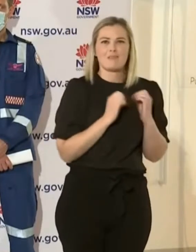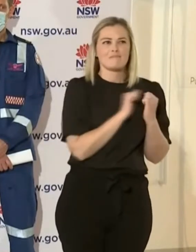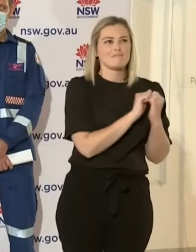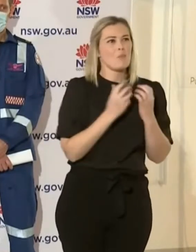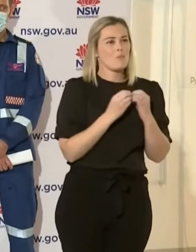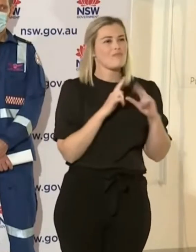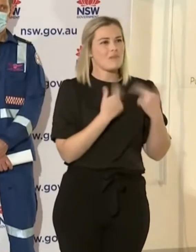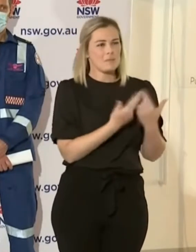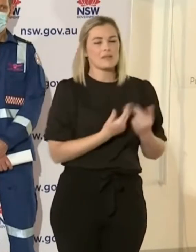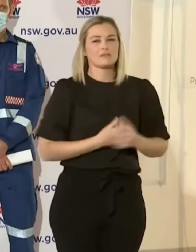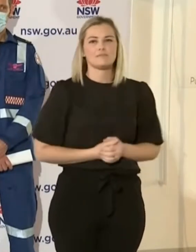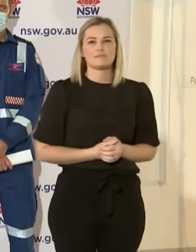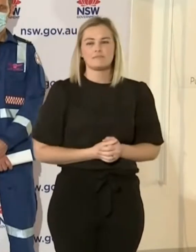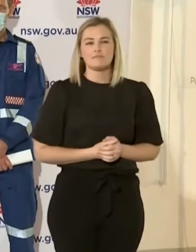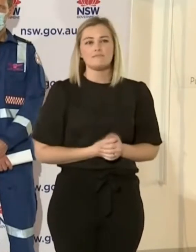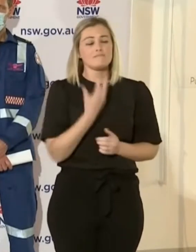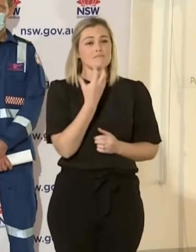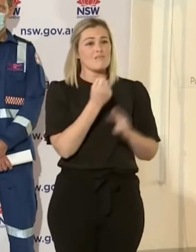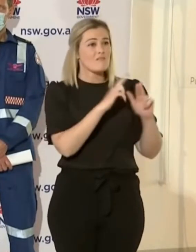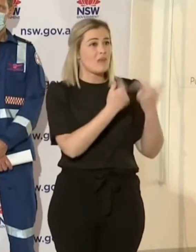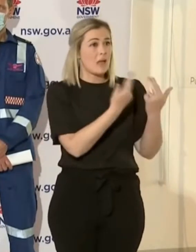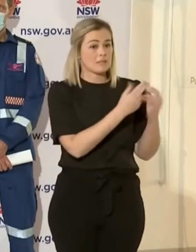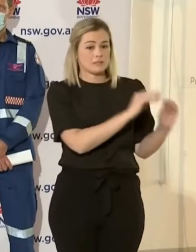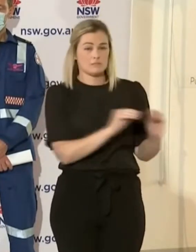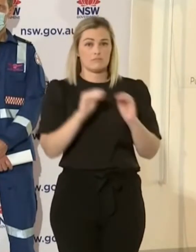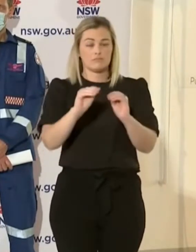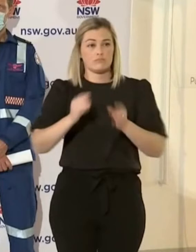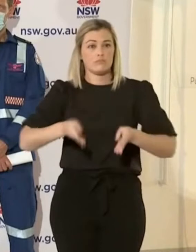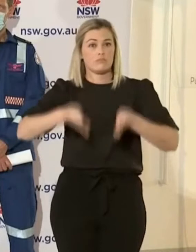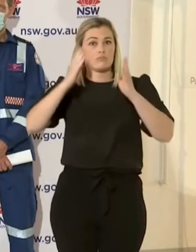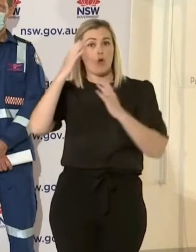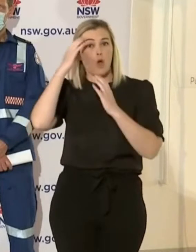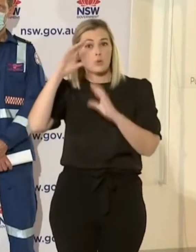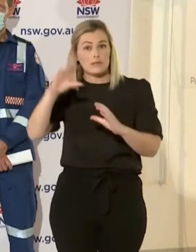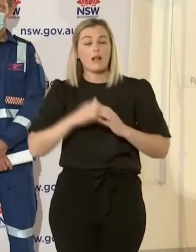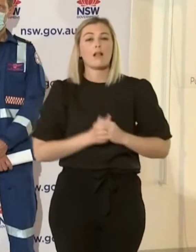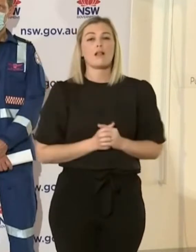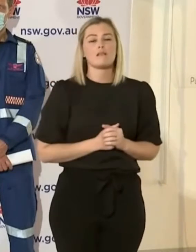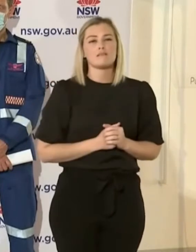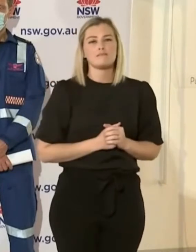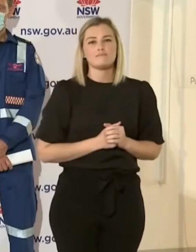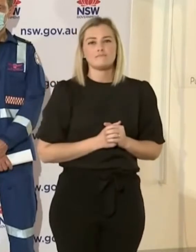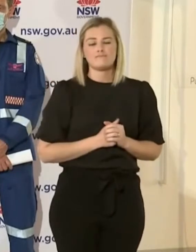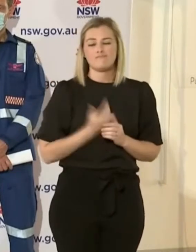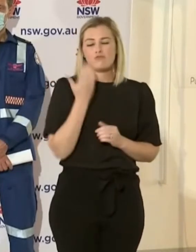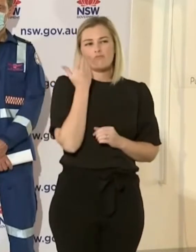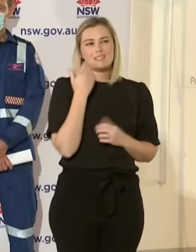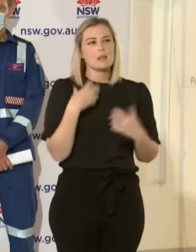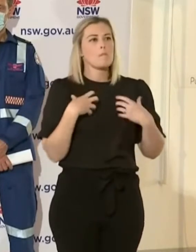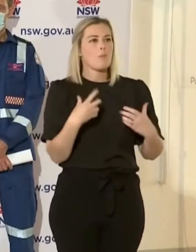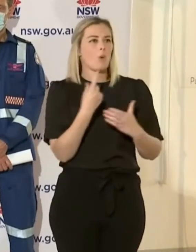health hotels, special health accommodation. But what we're now finding is that they tend to be individuals. So people are becoming more